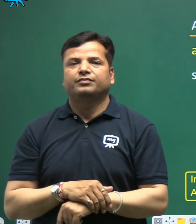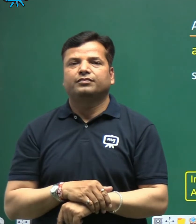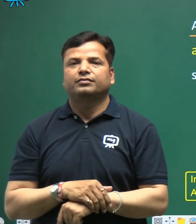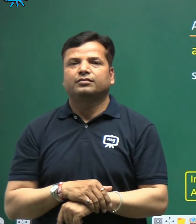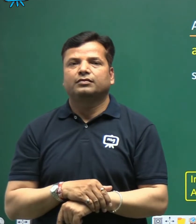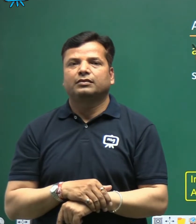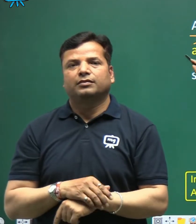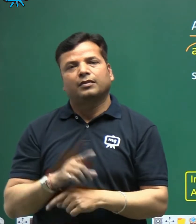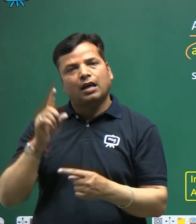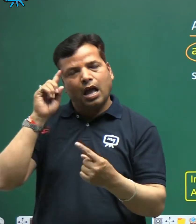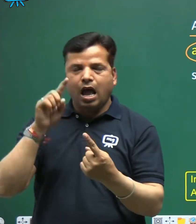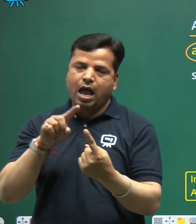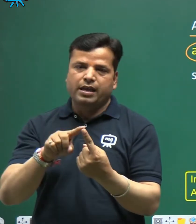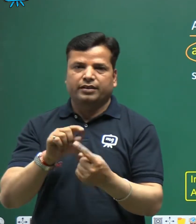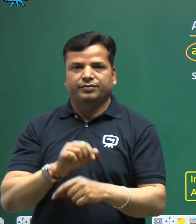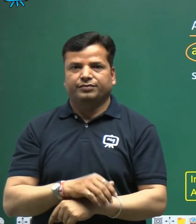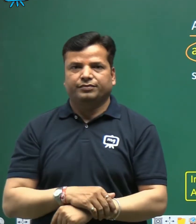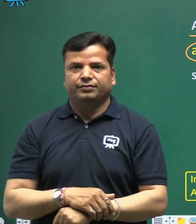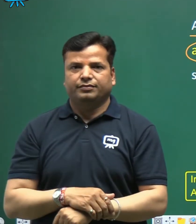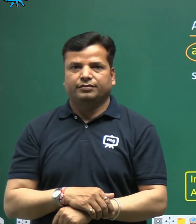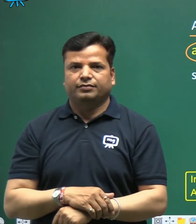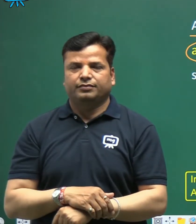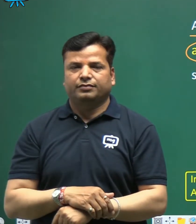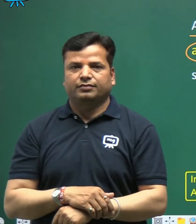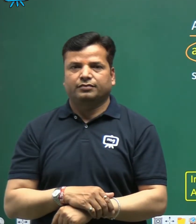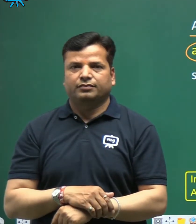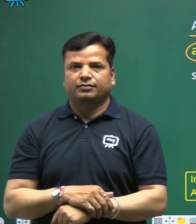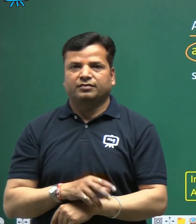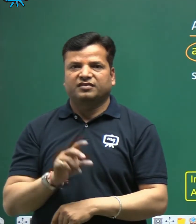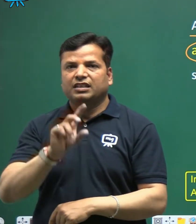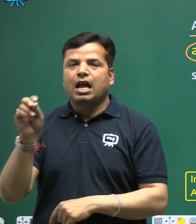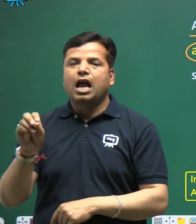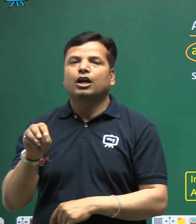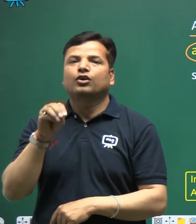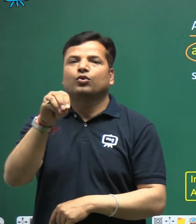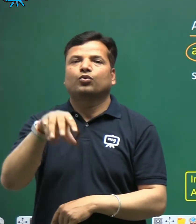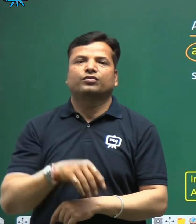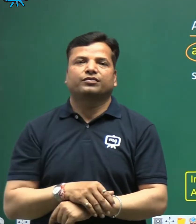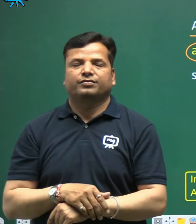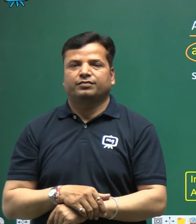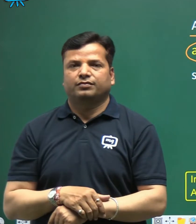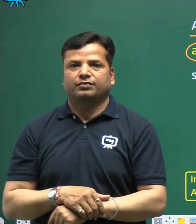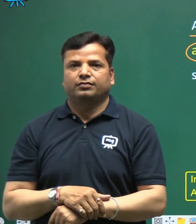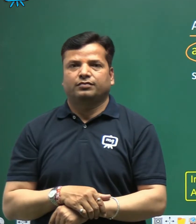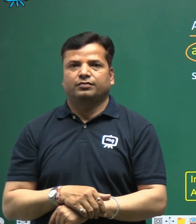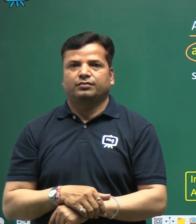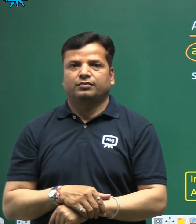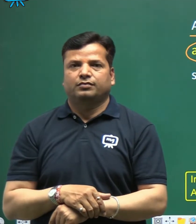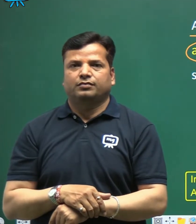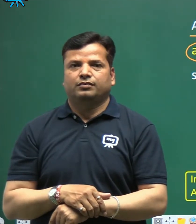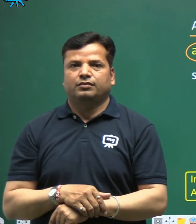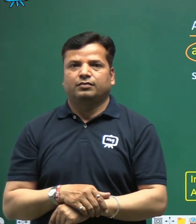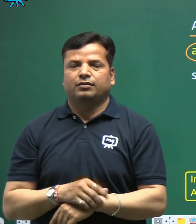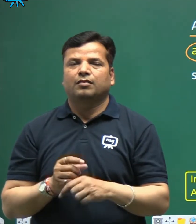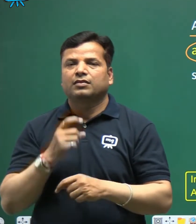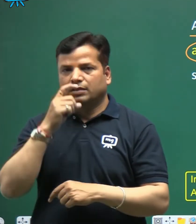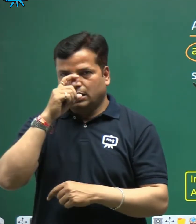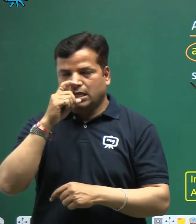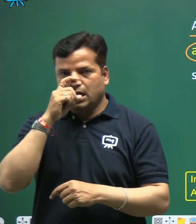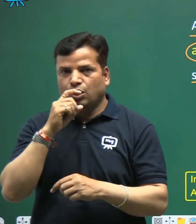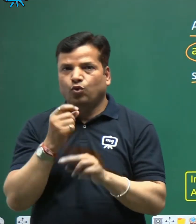agreed and took the ruby stone